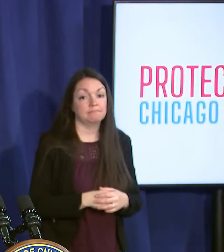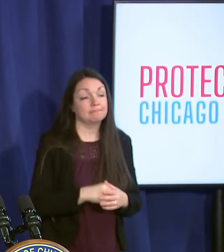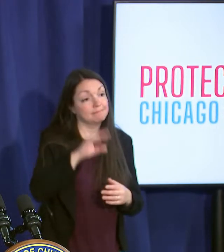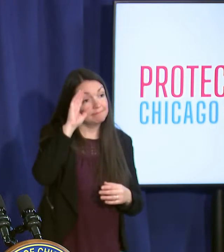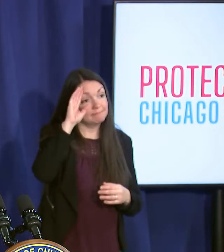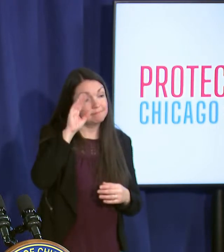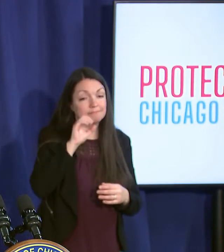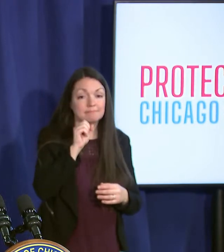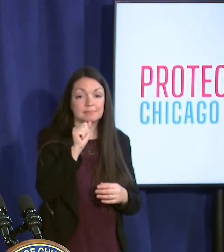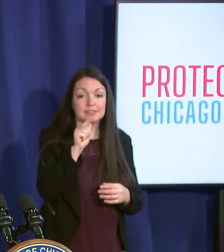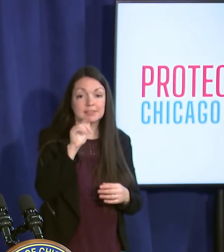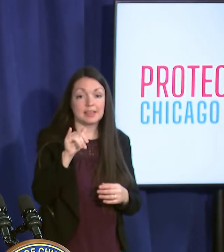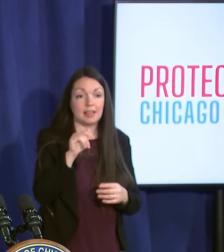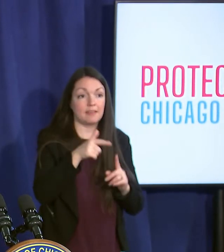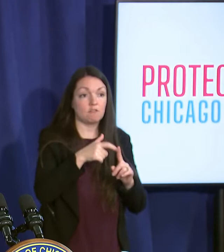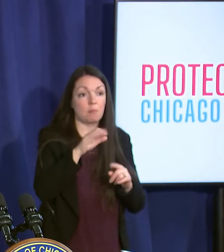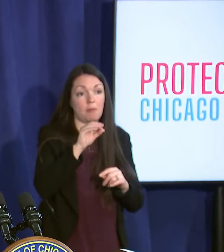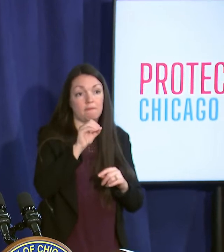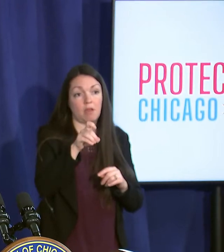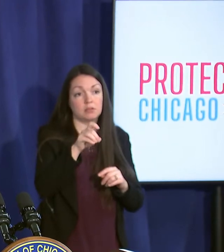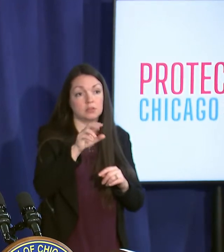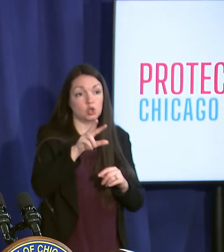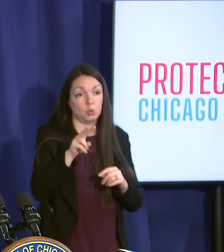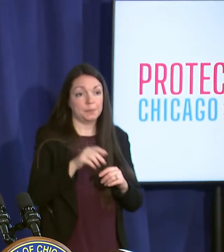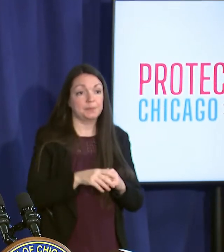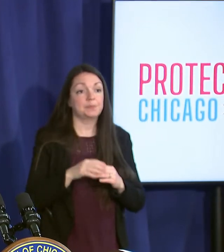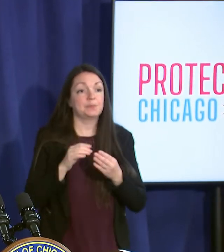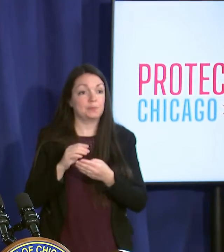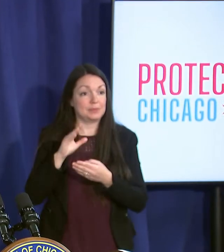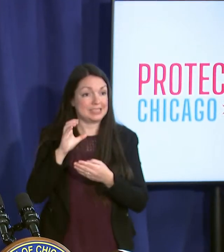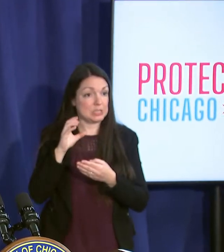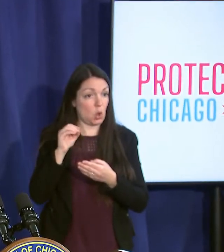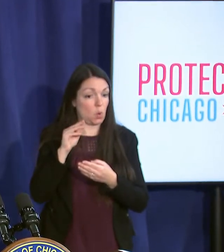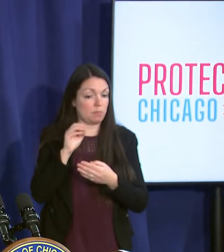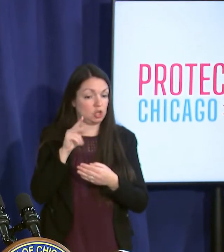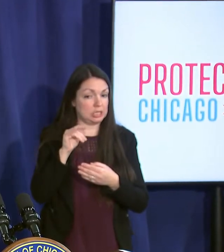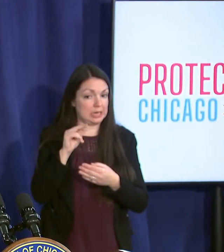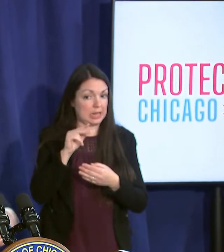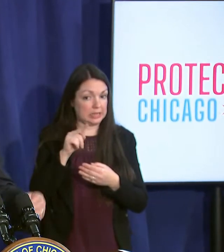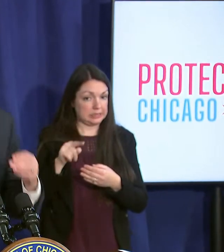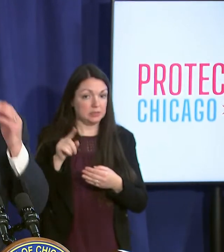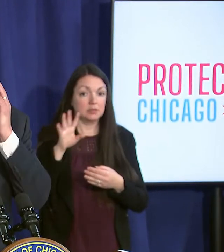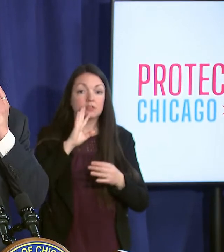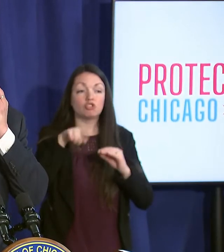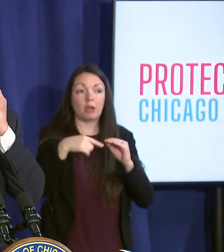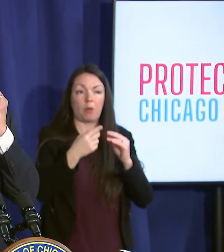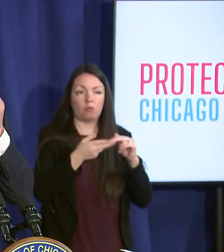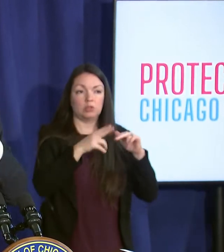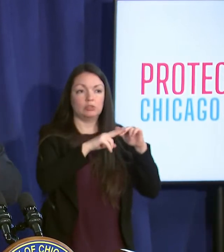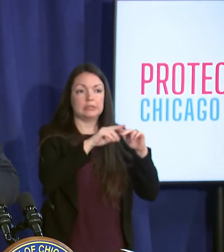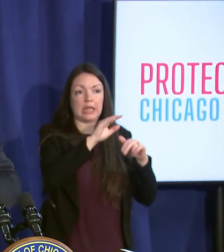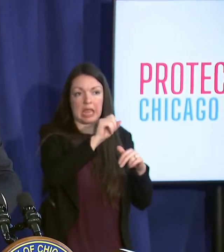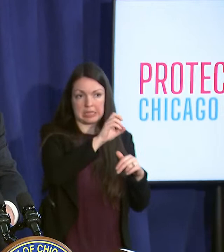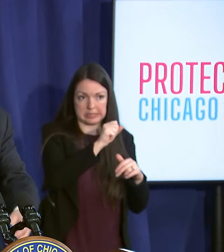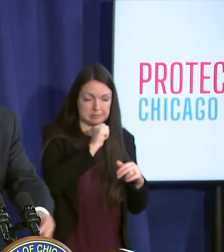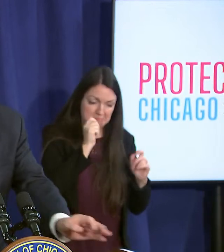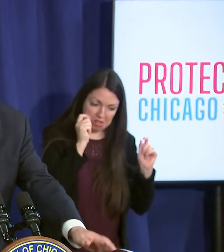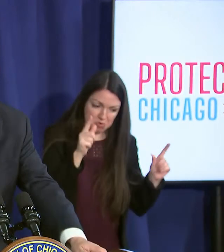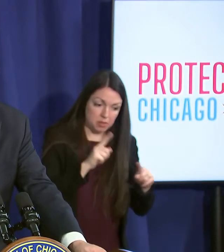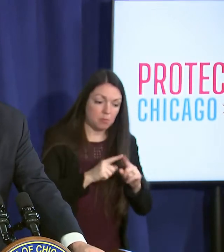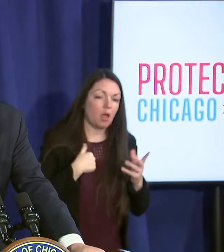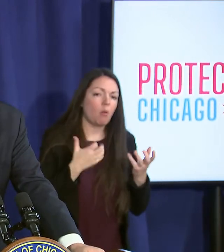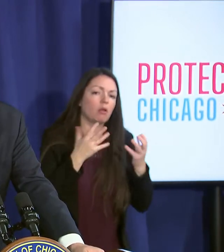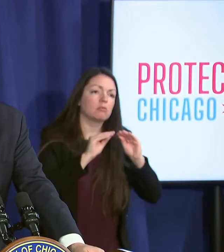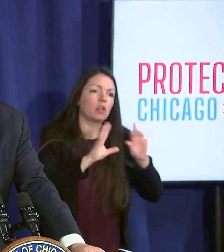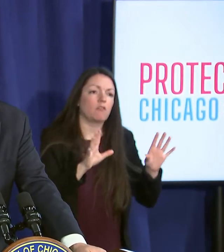Hi there, Sally Schulze from Fox 32. CEO Martinez, if I could ask you, you were talking about the increase in cases, which was not a surprise, but I just want to